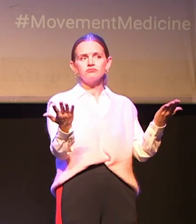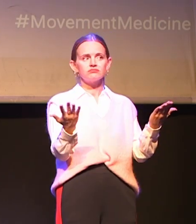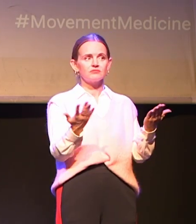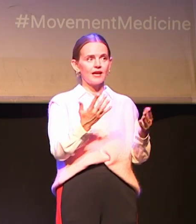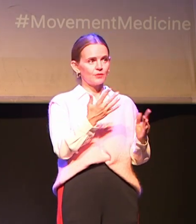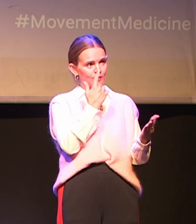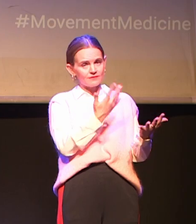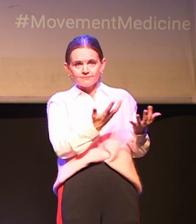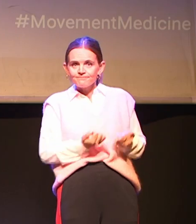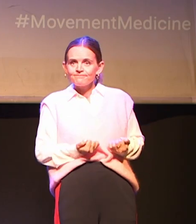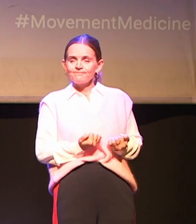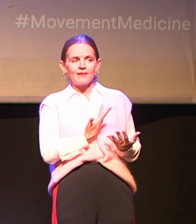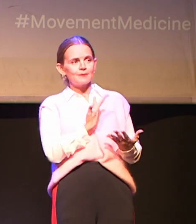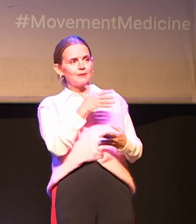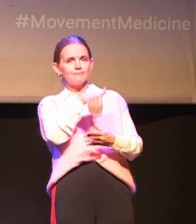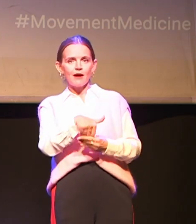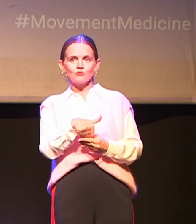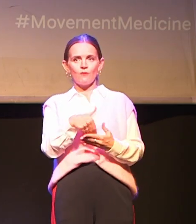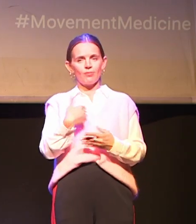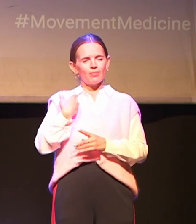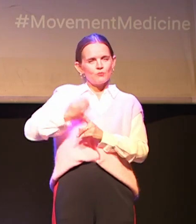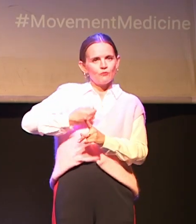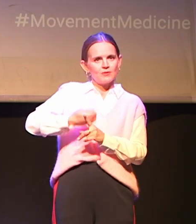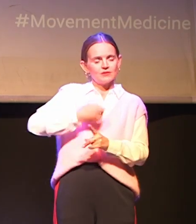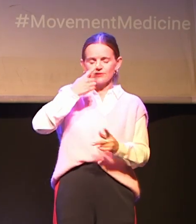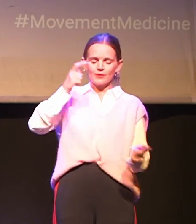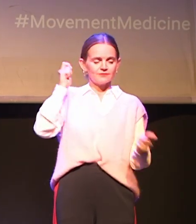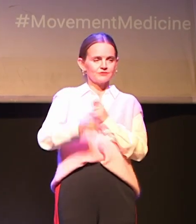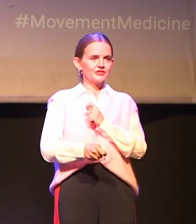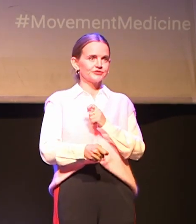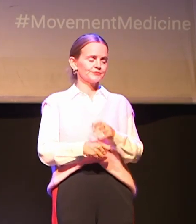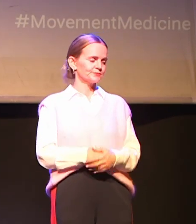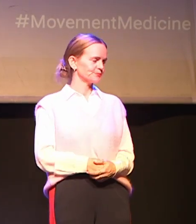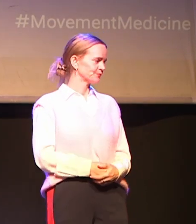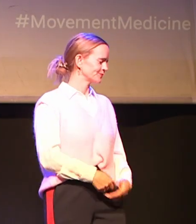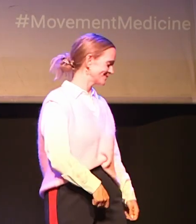be witnessed and be part of movement, so we can turn this shit around.